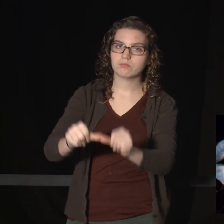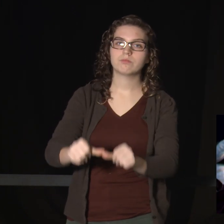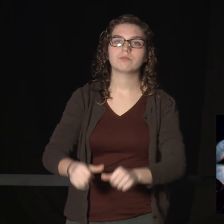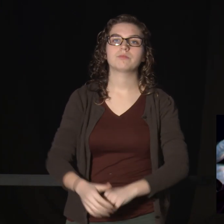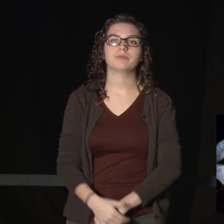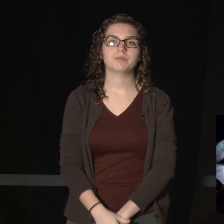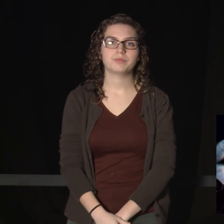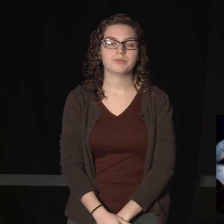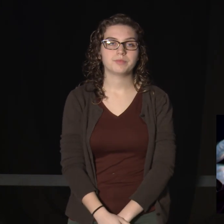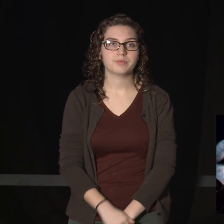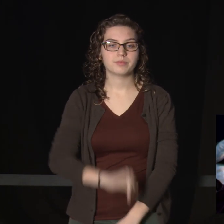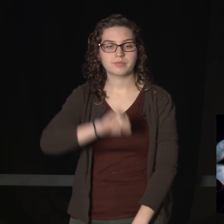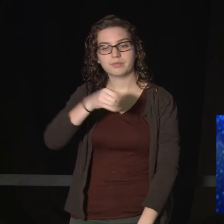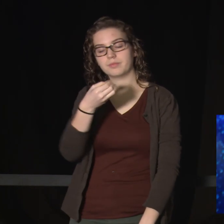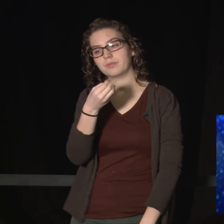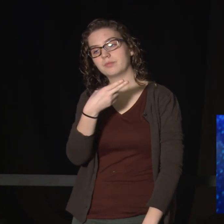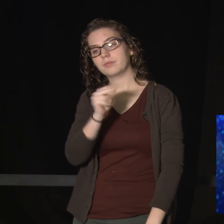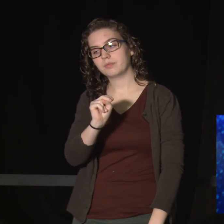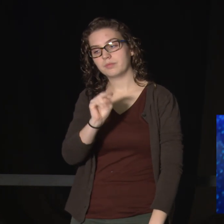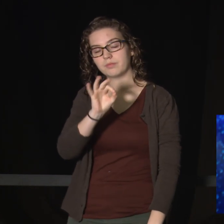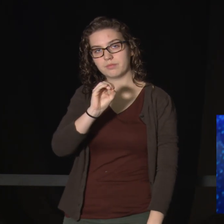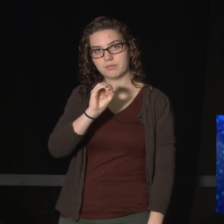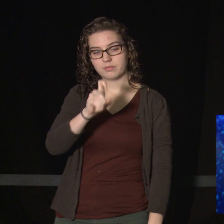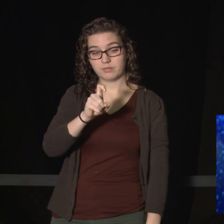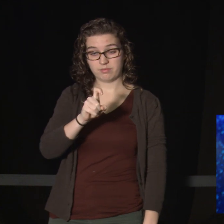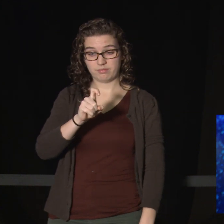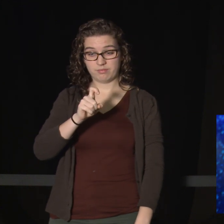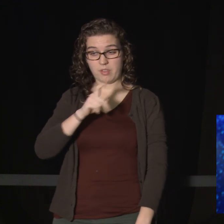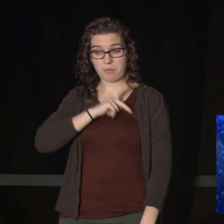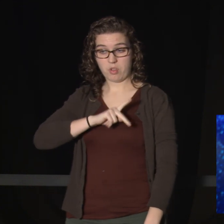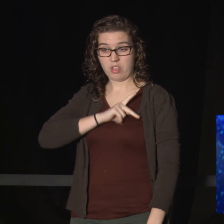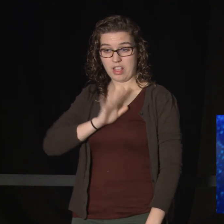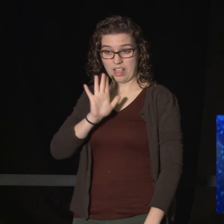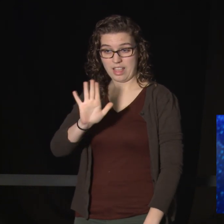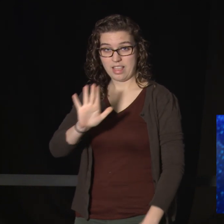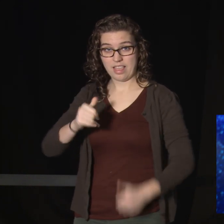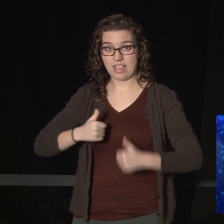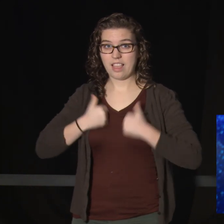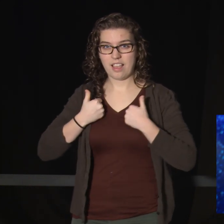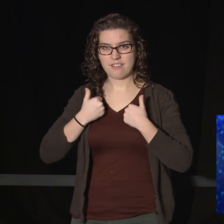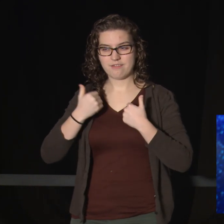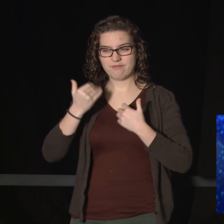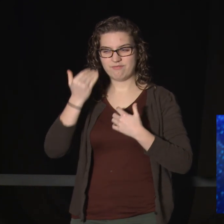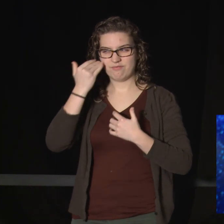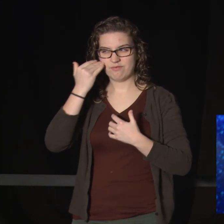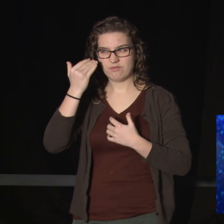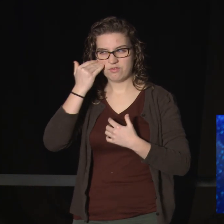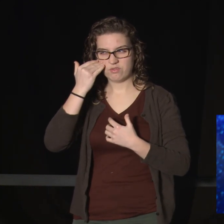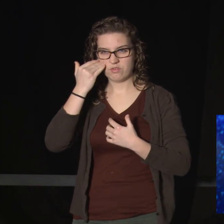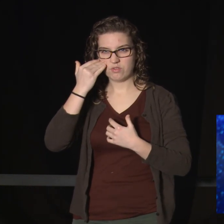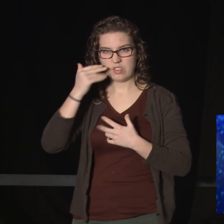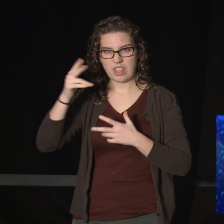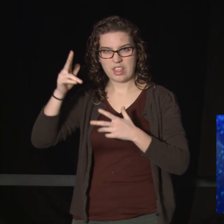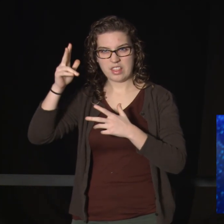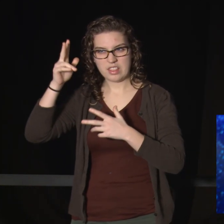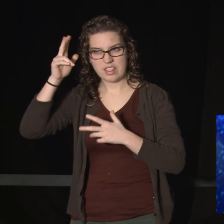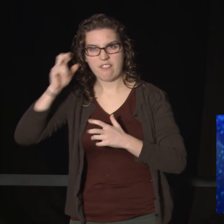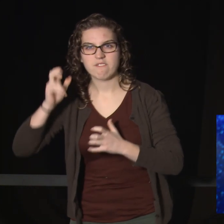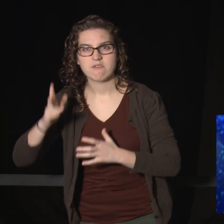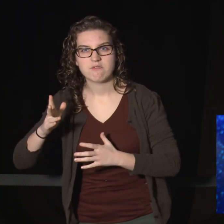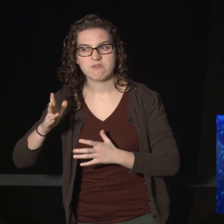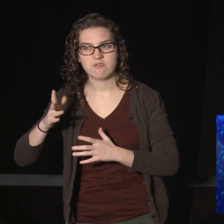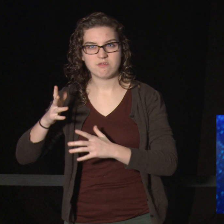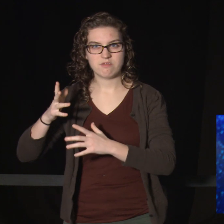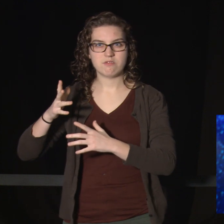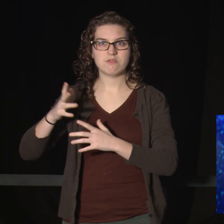John Fox, who personally knew it in his life, the hot, stinky breath of the devil, said,